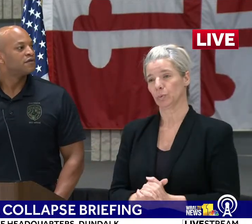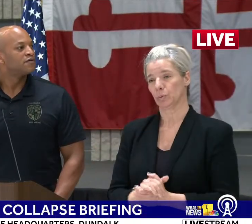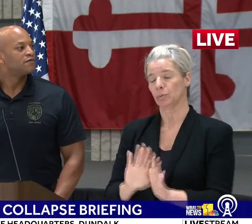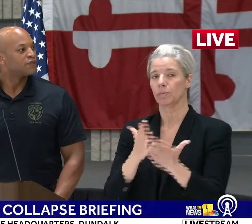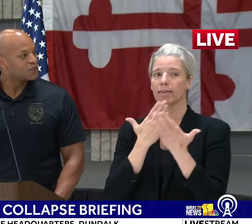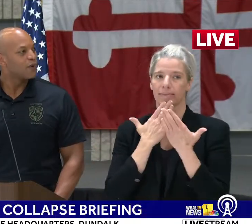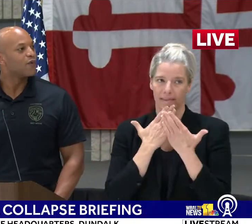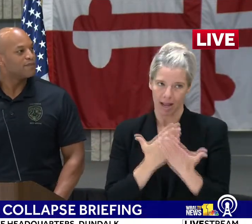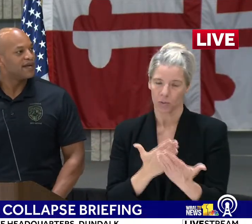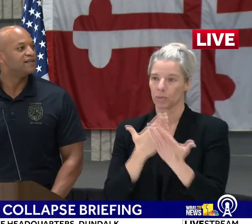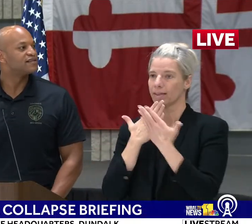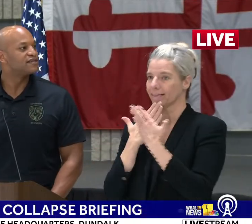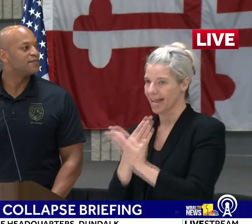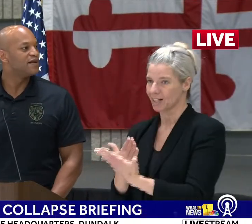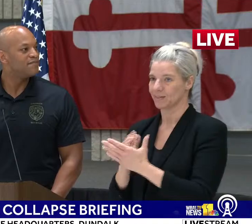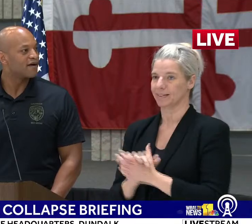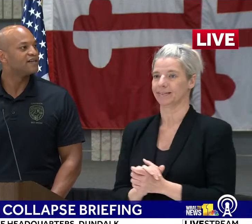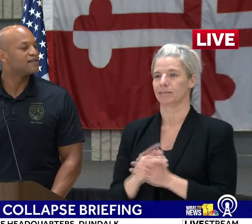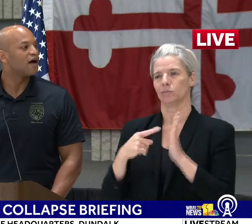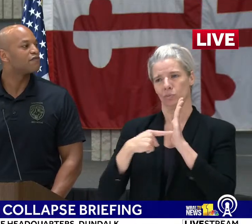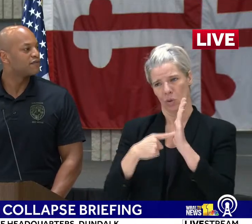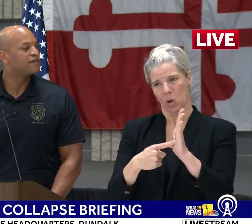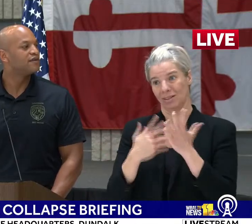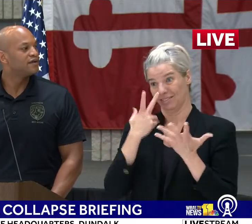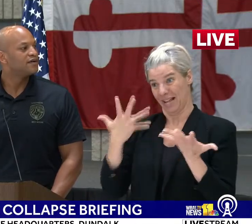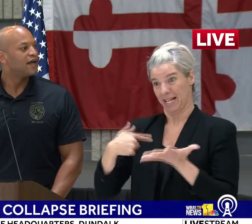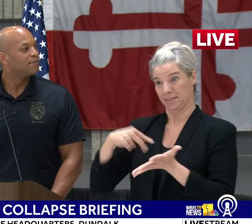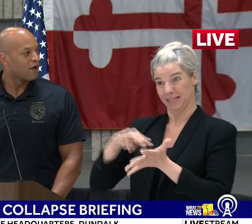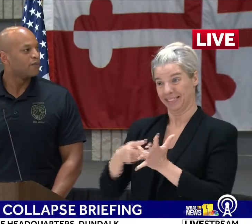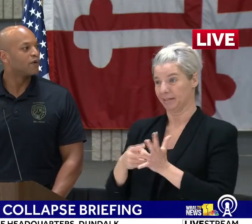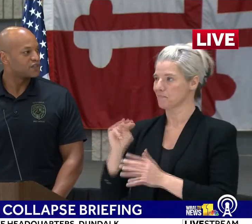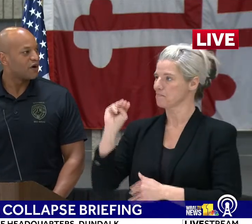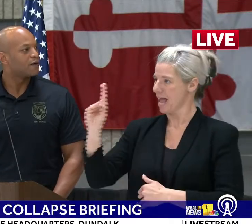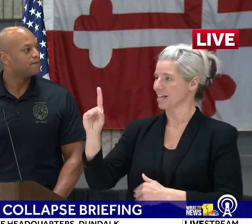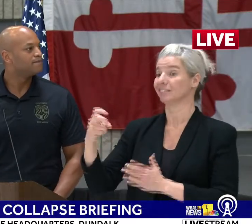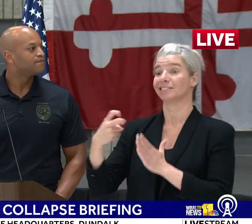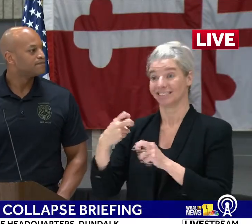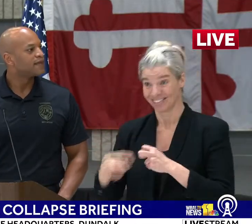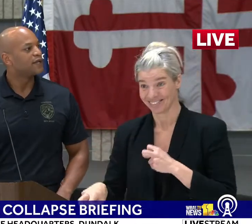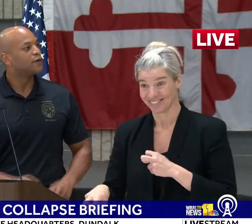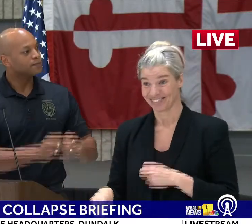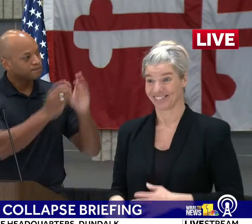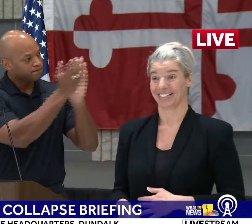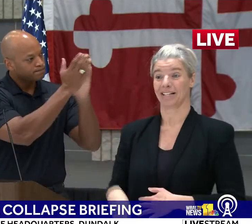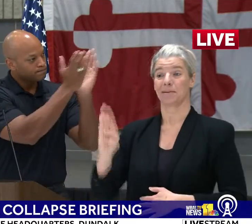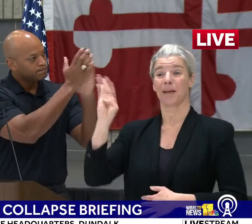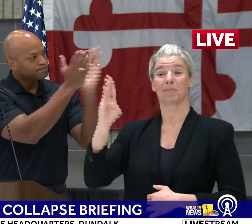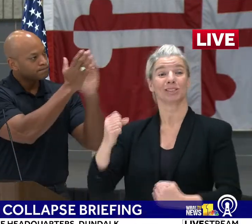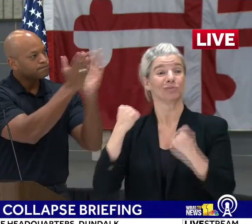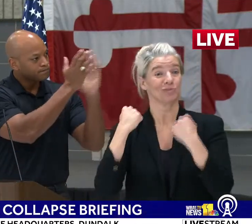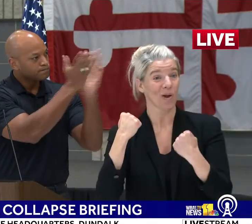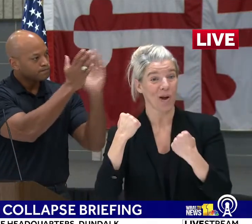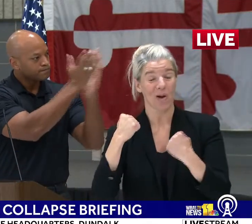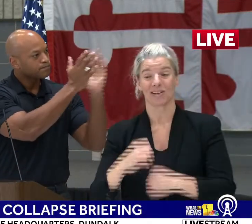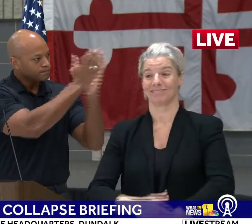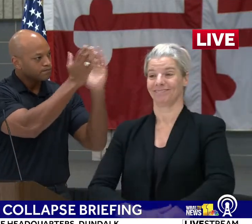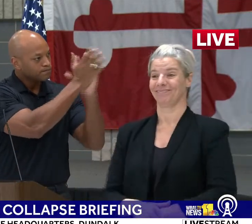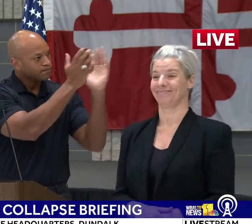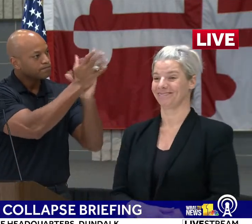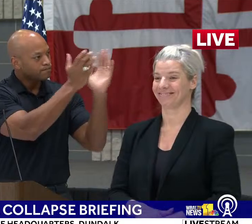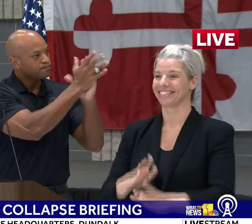you for showing what it means to be Maryland Tough and Baltimore Strong. Thank you.